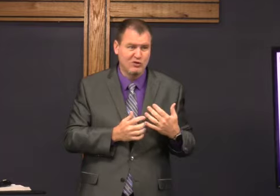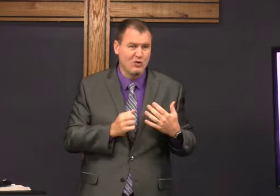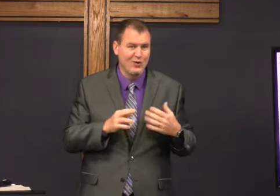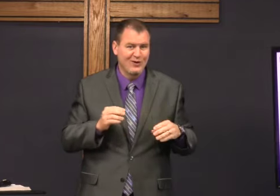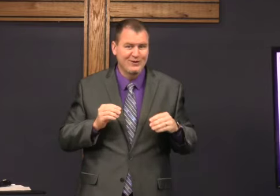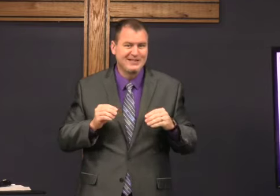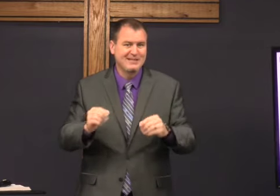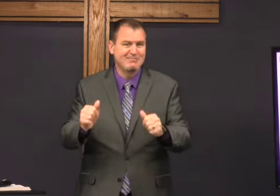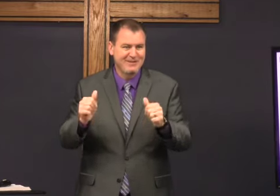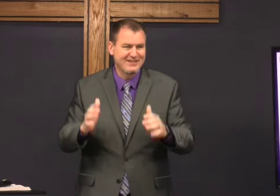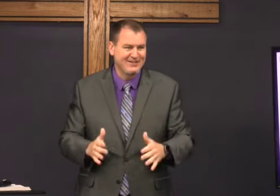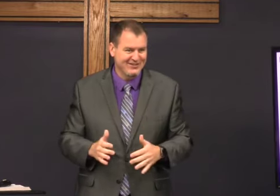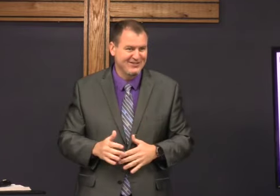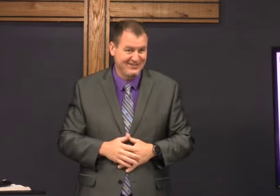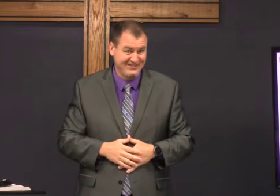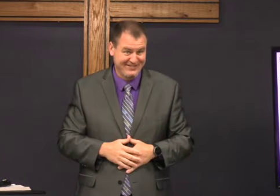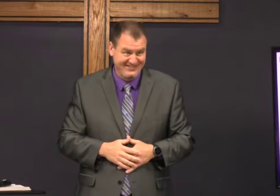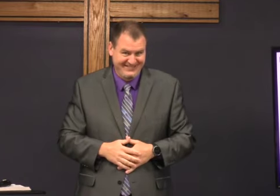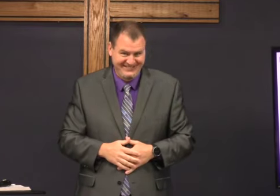A saver or a spender?